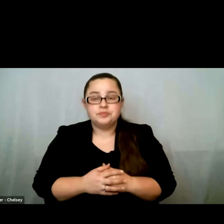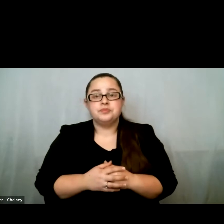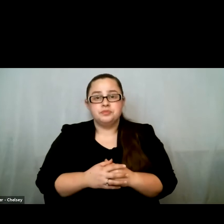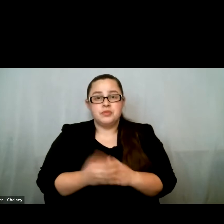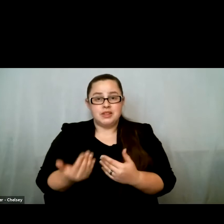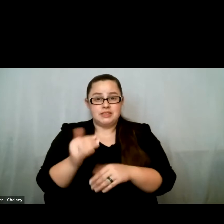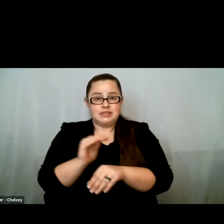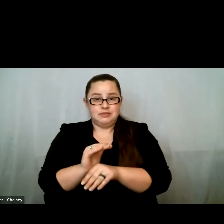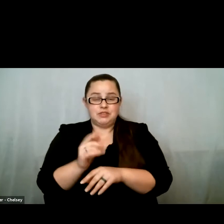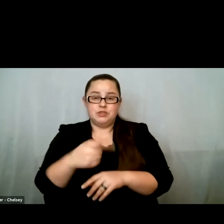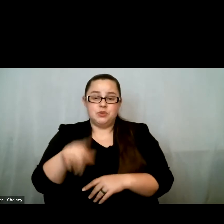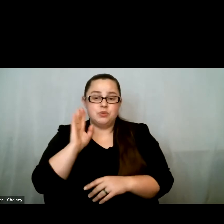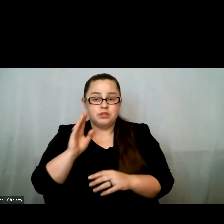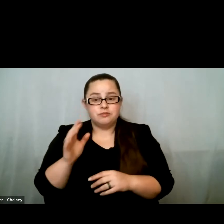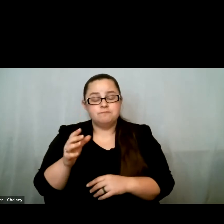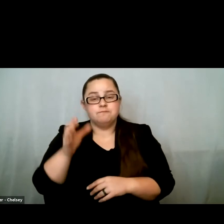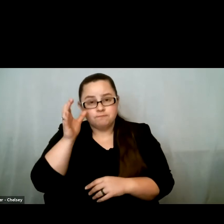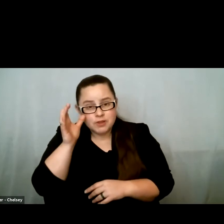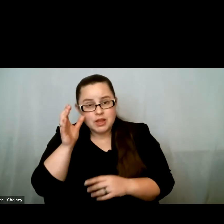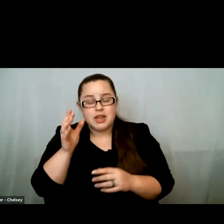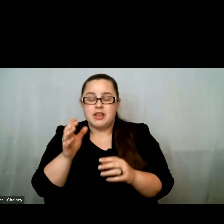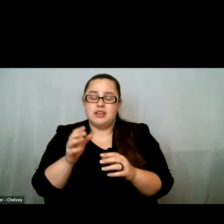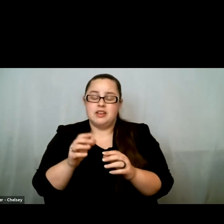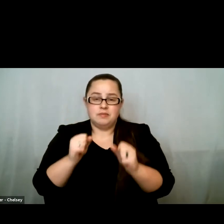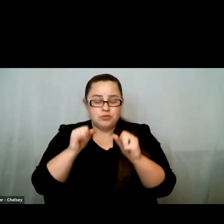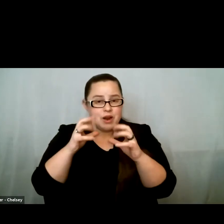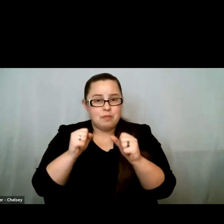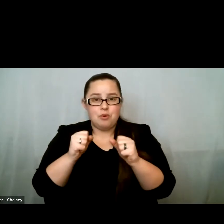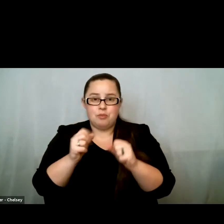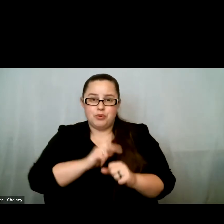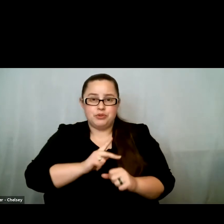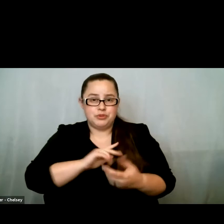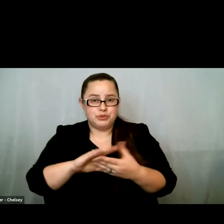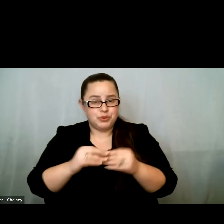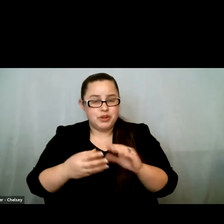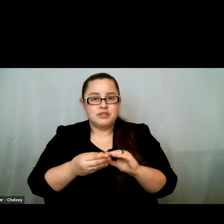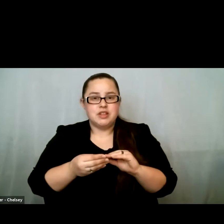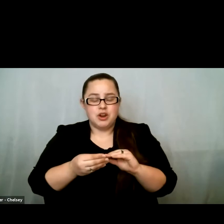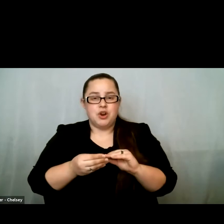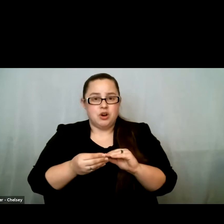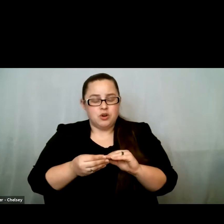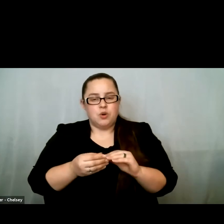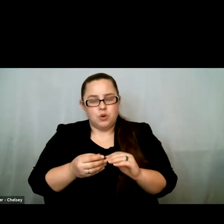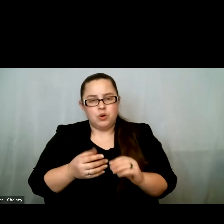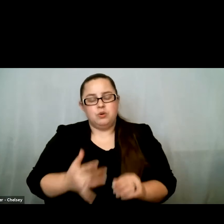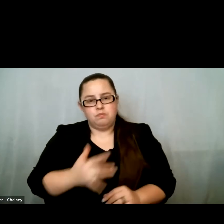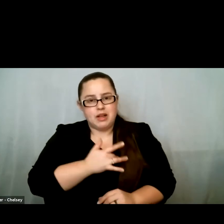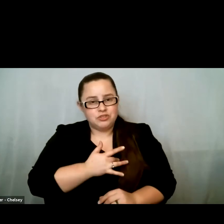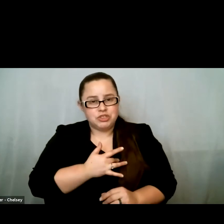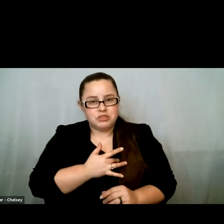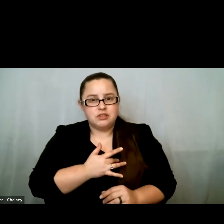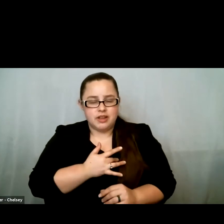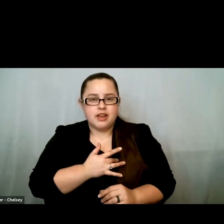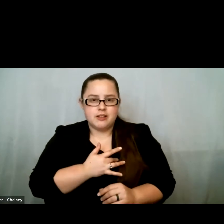personal stories that are both passionate and vulnerable. But before I introduce our speakers, I want you to know that the chat has